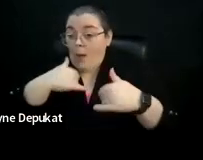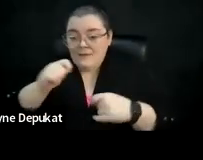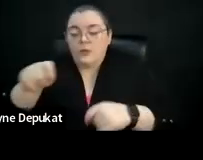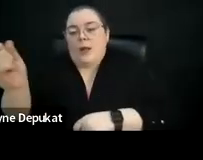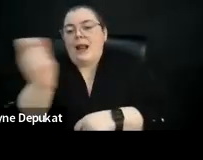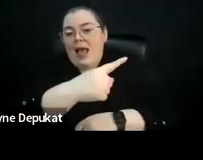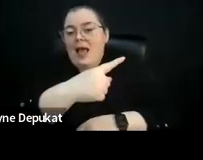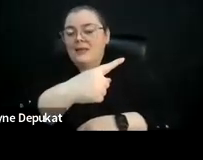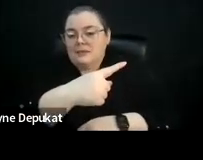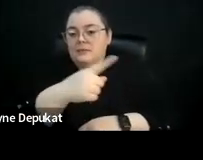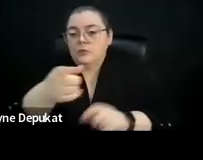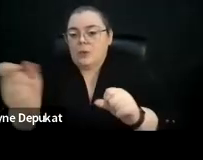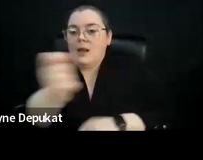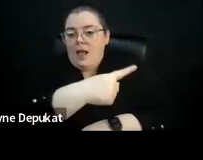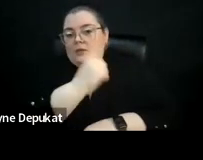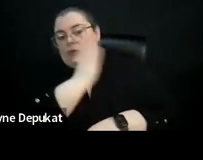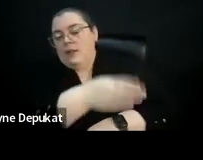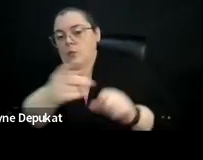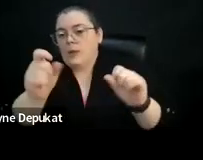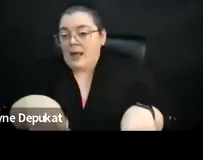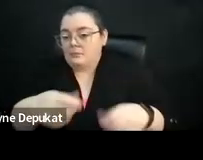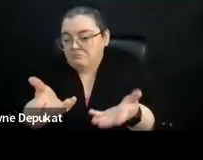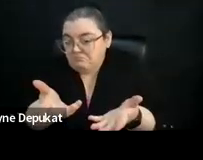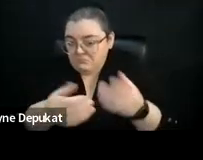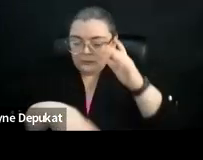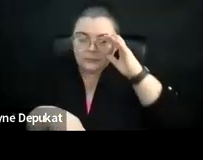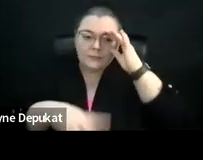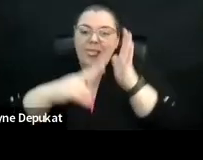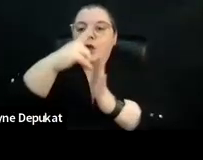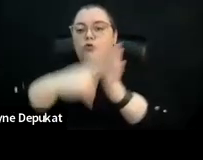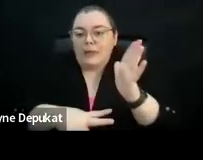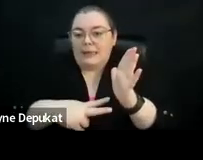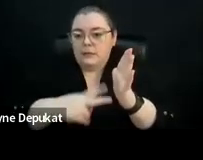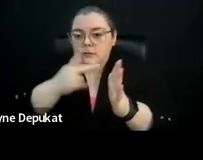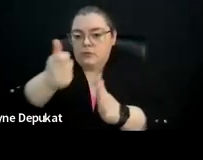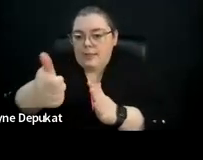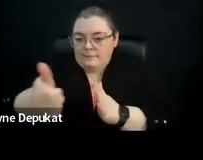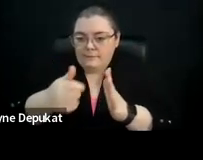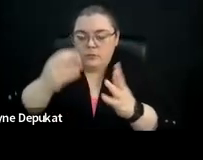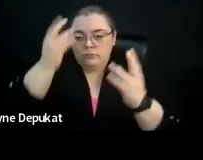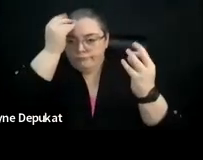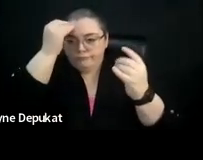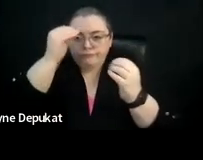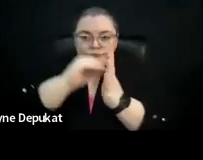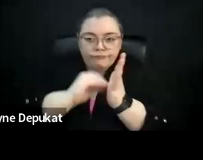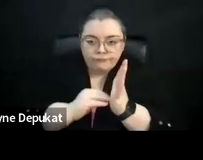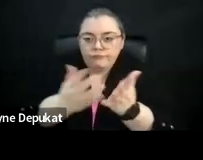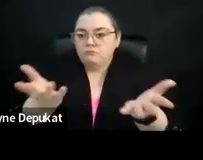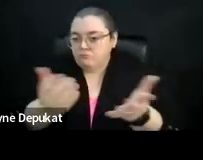you can, if you don't have it, you can ask. You can ask directly for it. Read them yourselves, think it